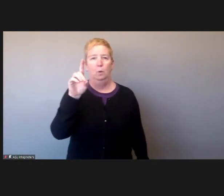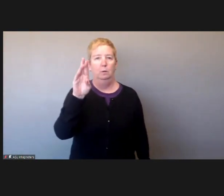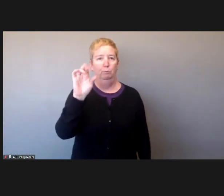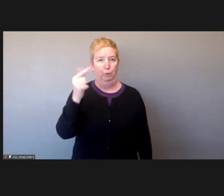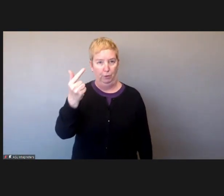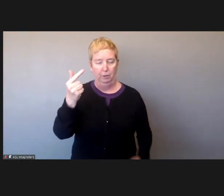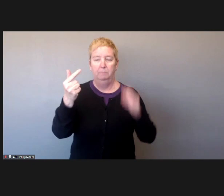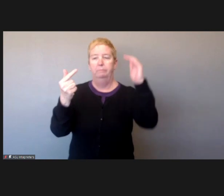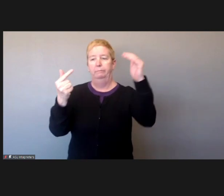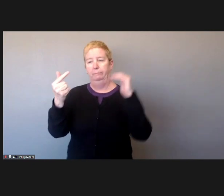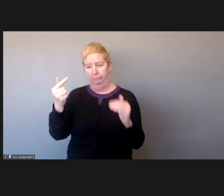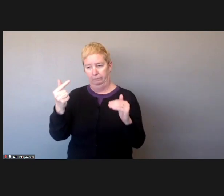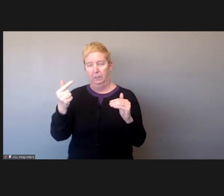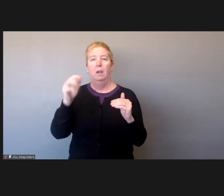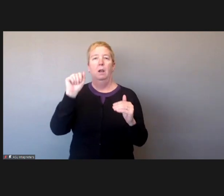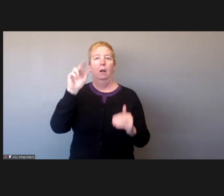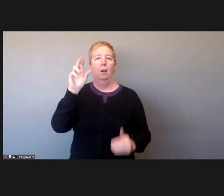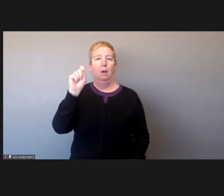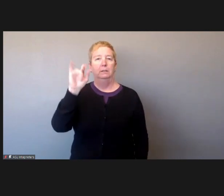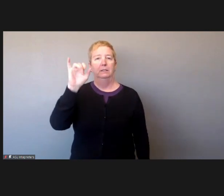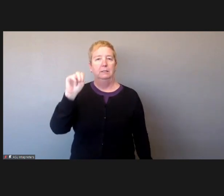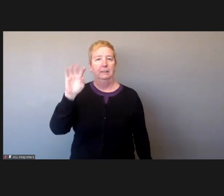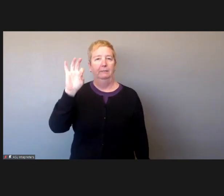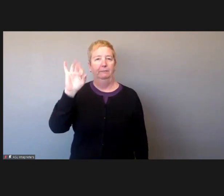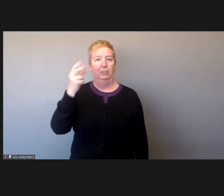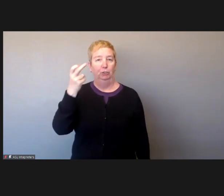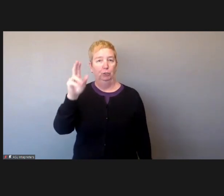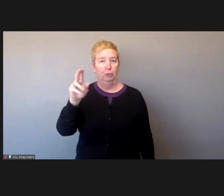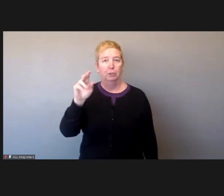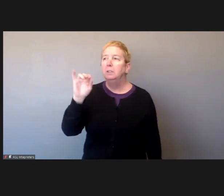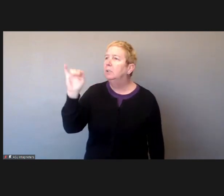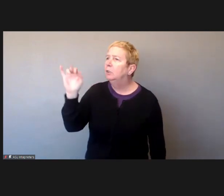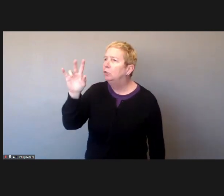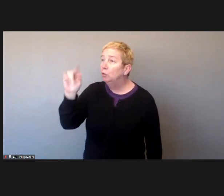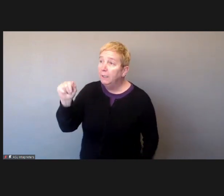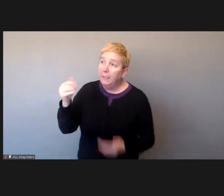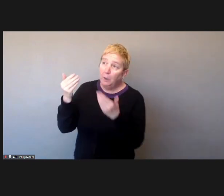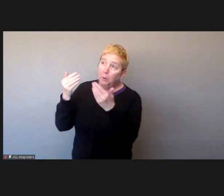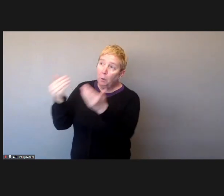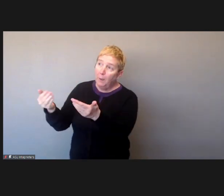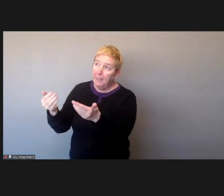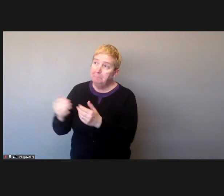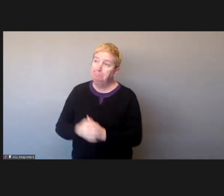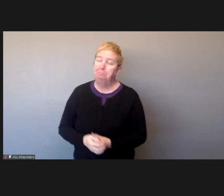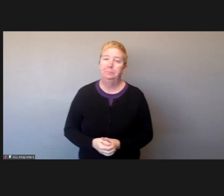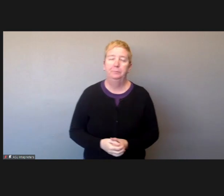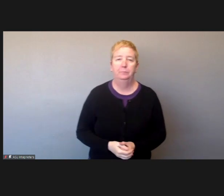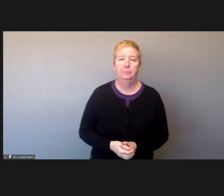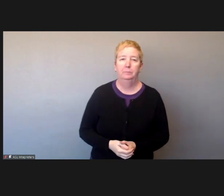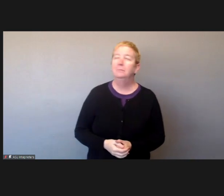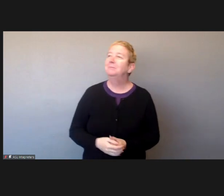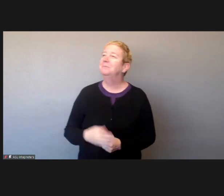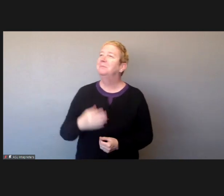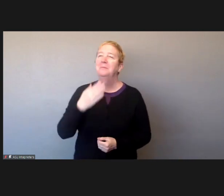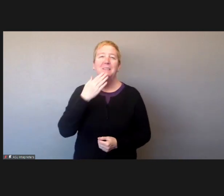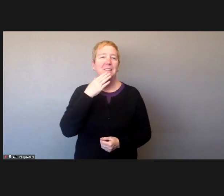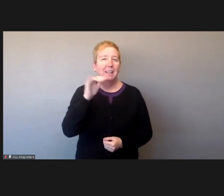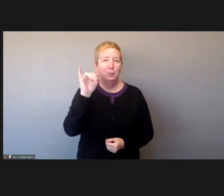to Austin Fisher. Julia, you should be able to unmute yourself and ask your question. Thank you, Jody,